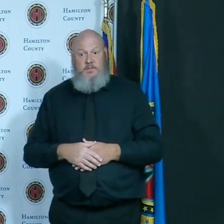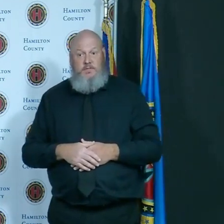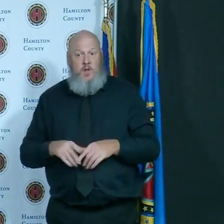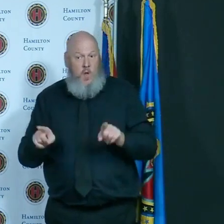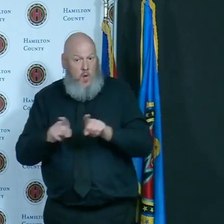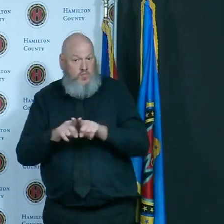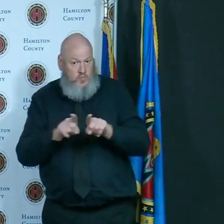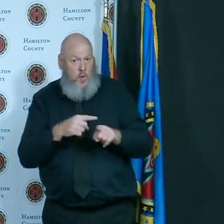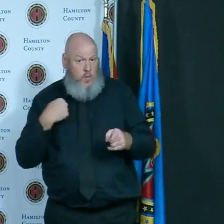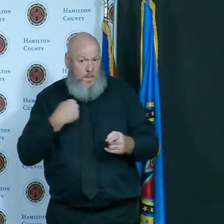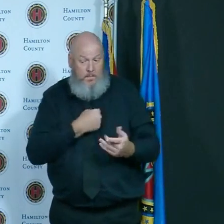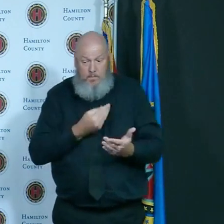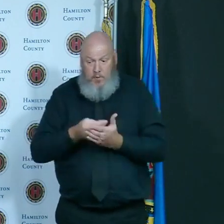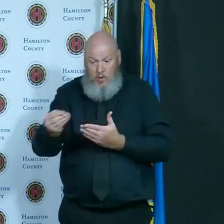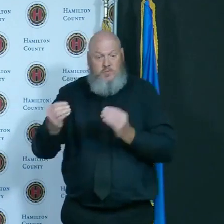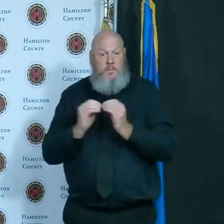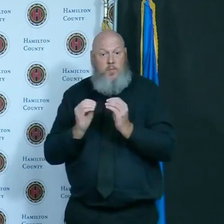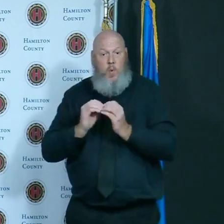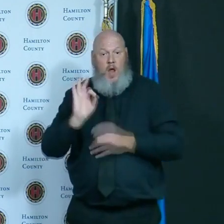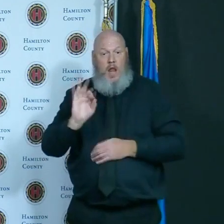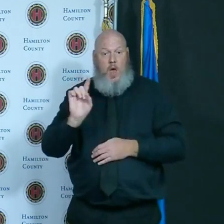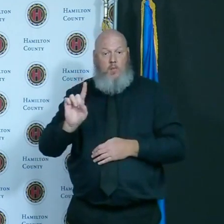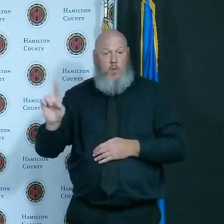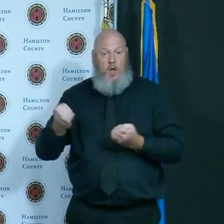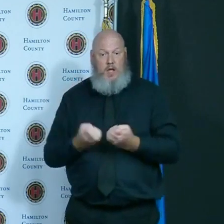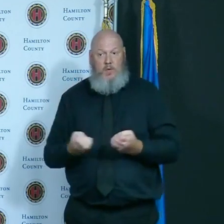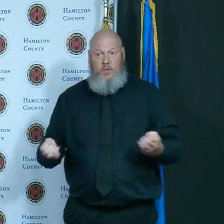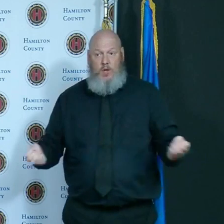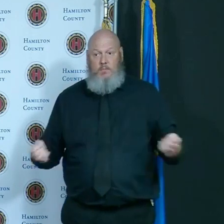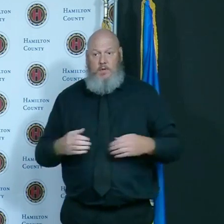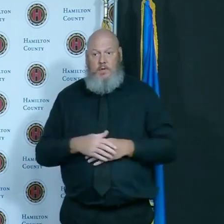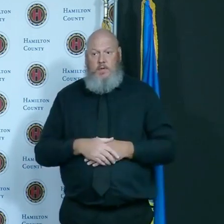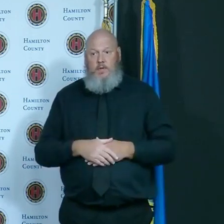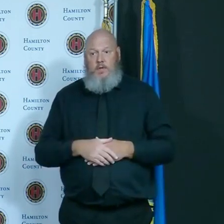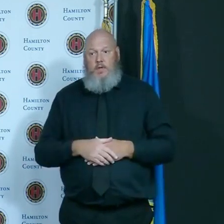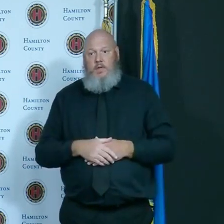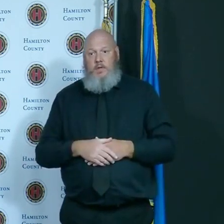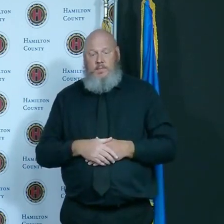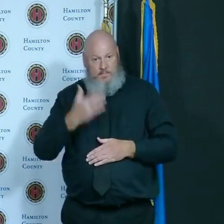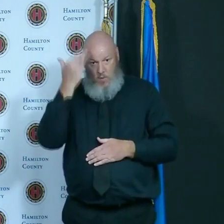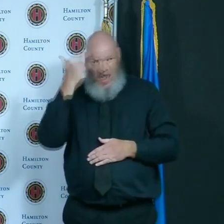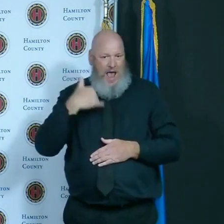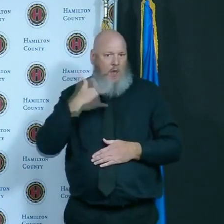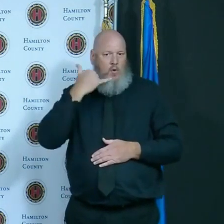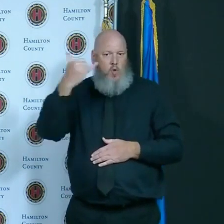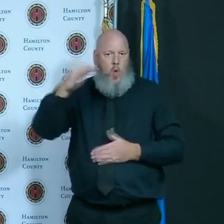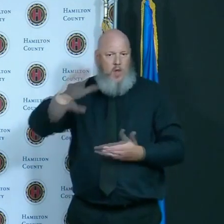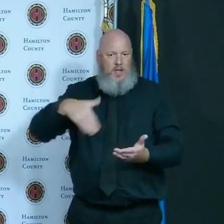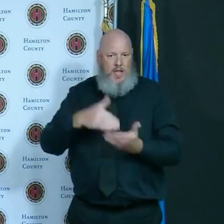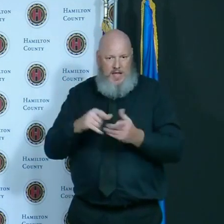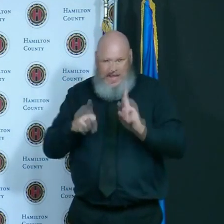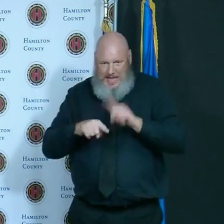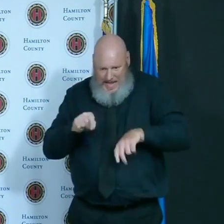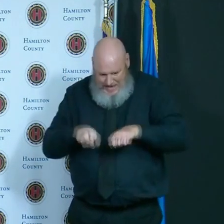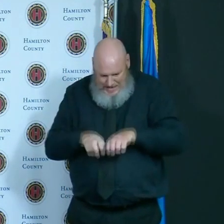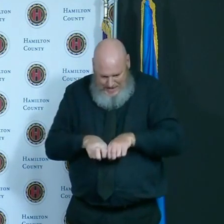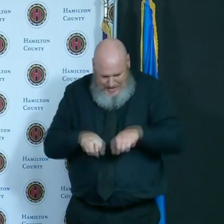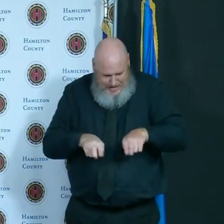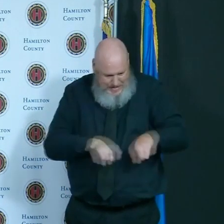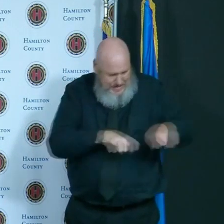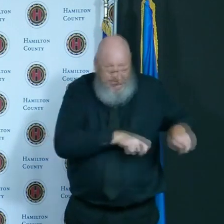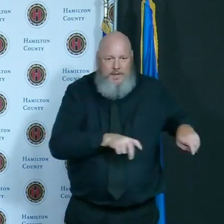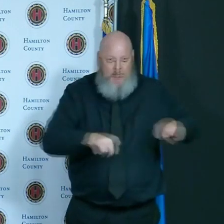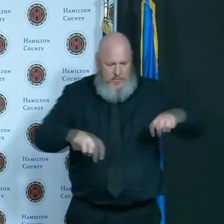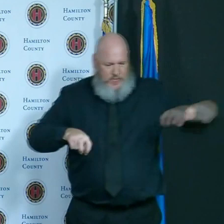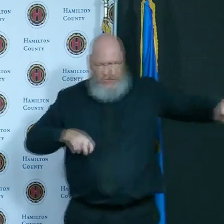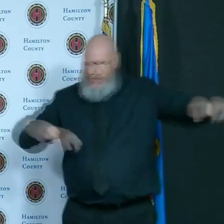that are answering the emergency calls. We have also used some of those dollars to rehouse the homeless population. But